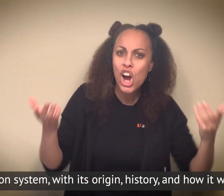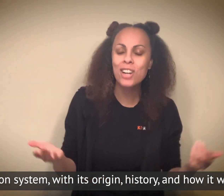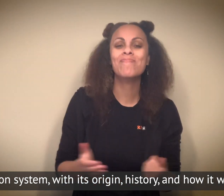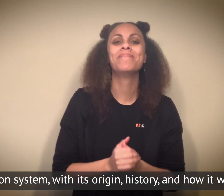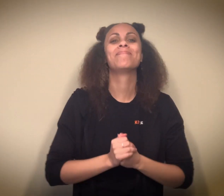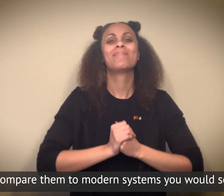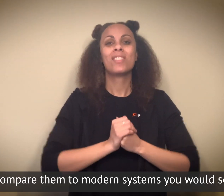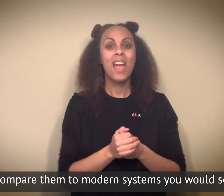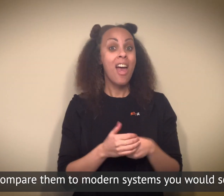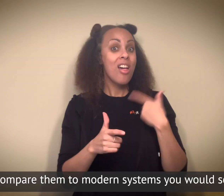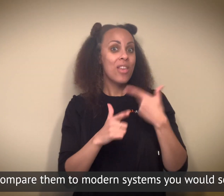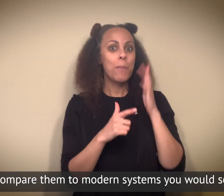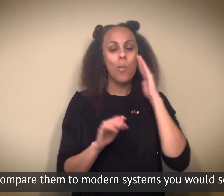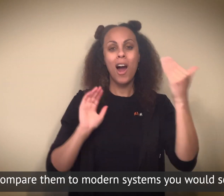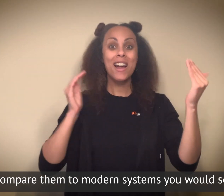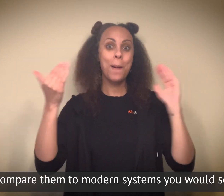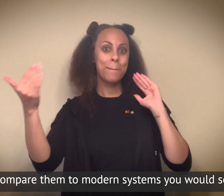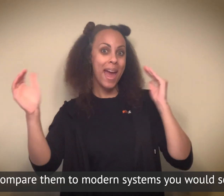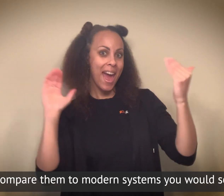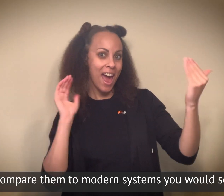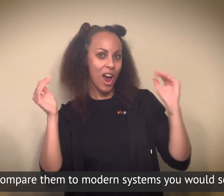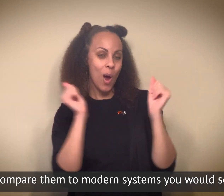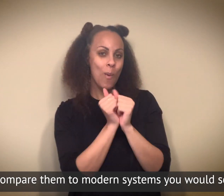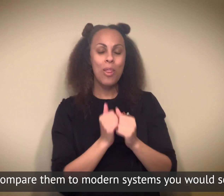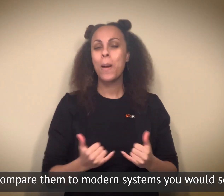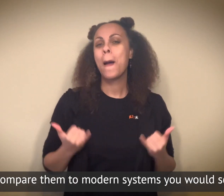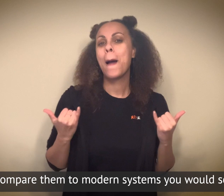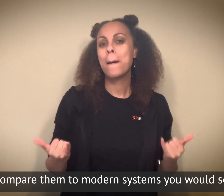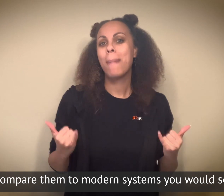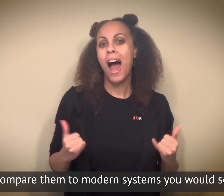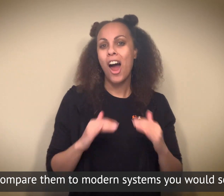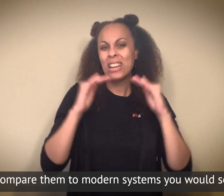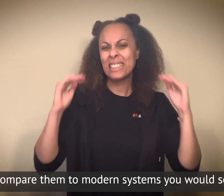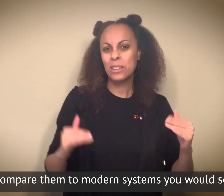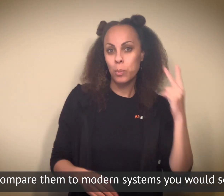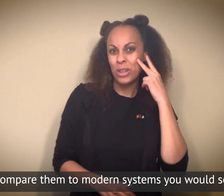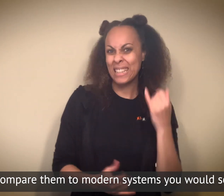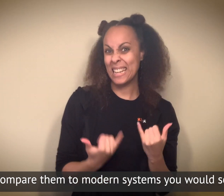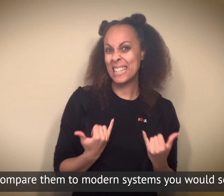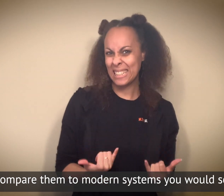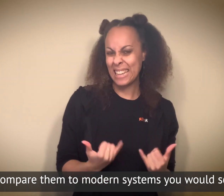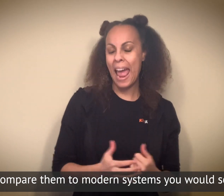how it works. We will compare them to modern systems you would see today.